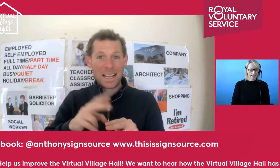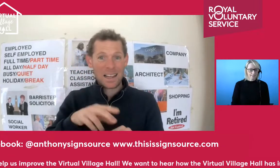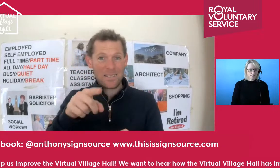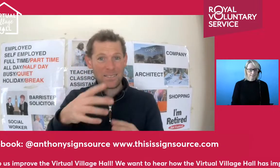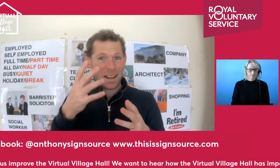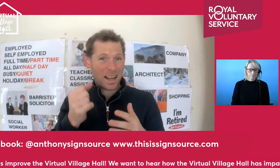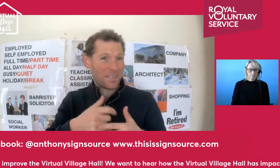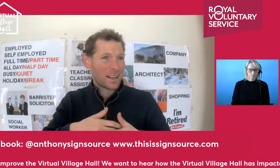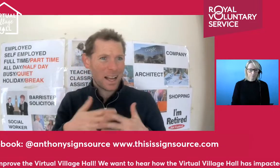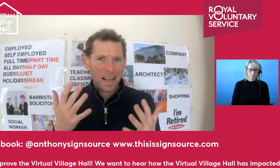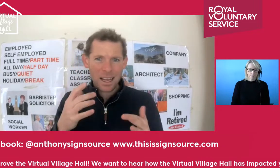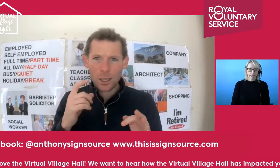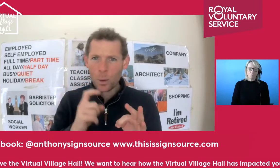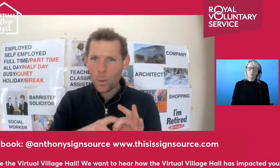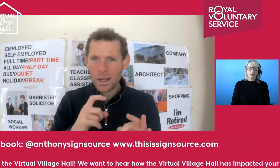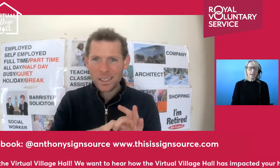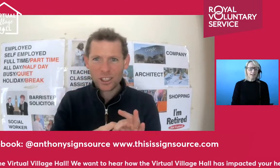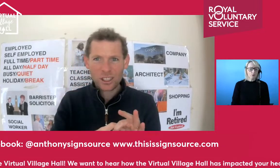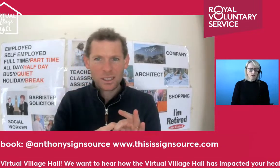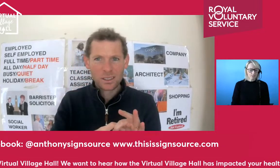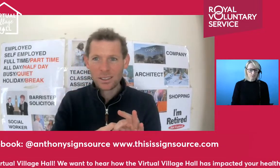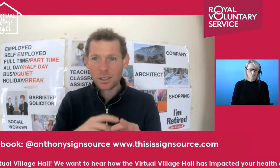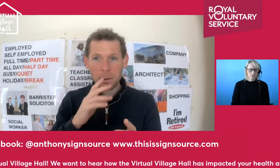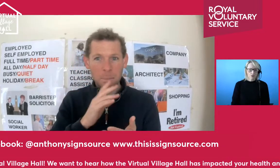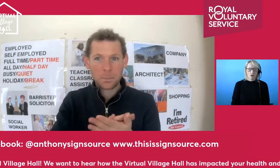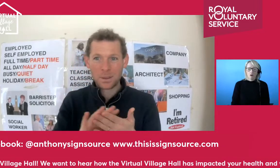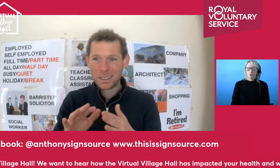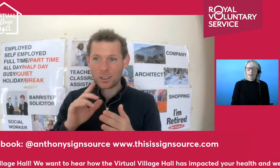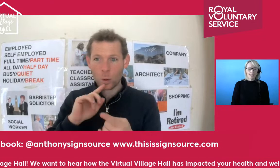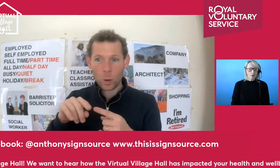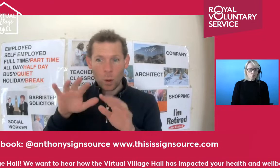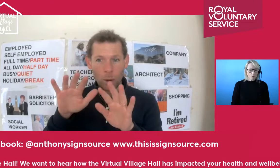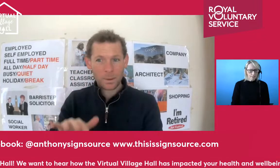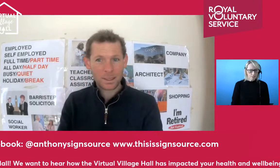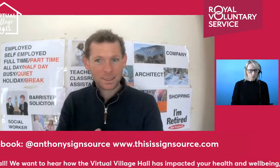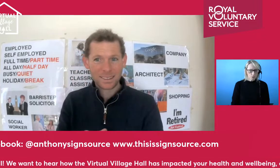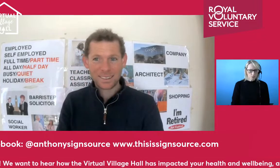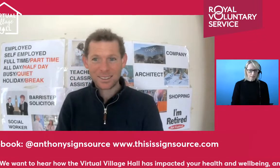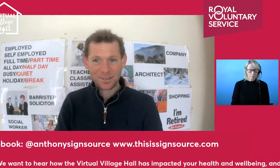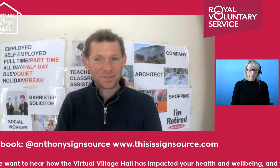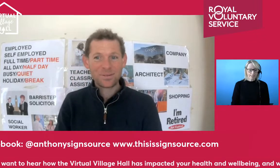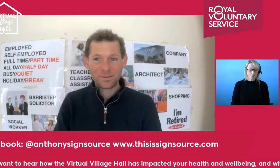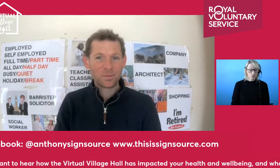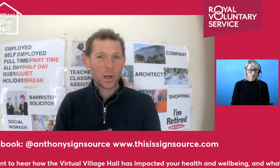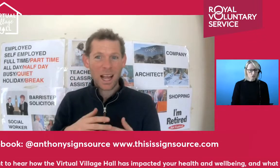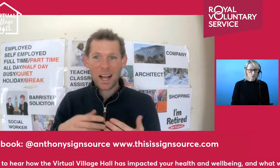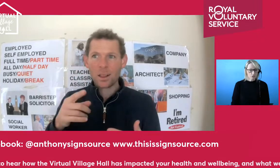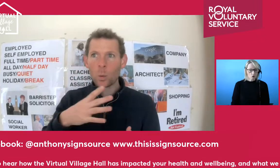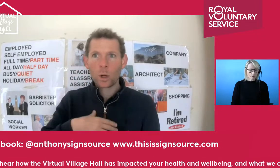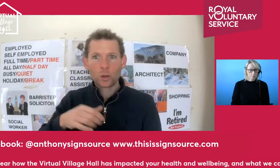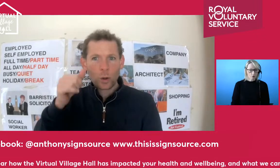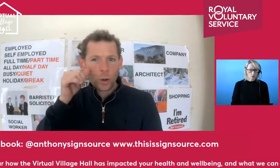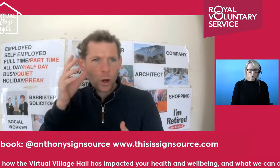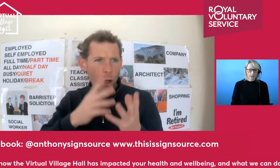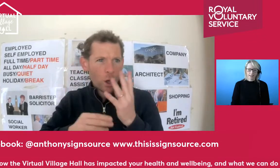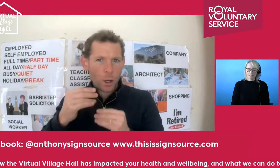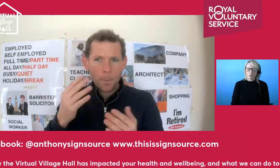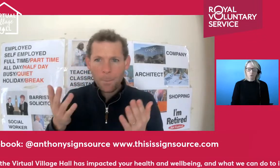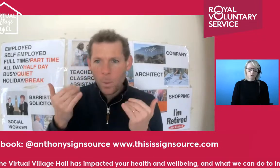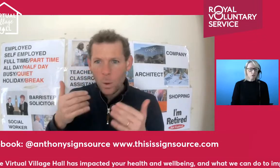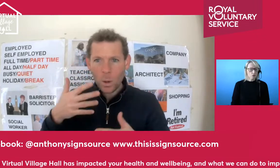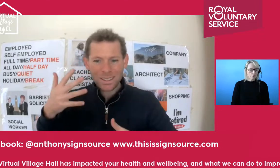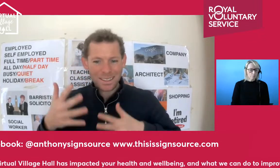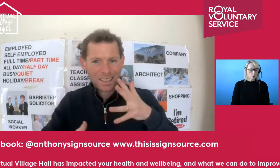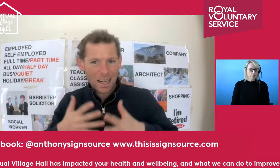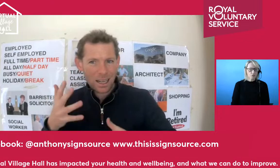work-related signs. If you've got any questions or any comments that you want to make, please just use the comment box, or anything